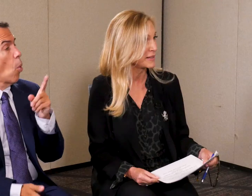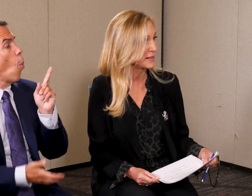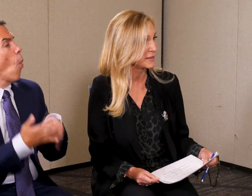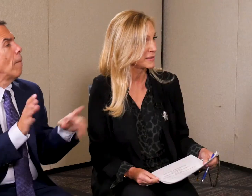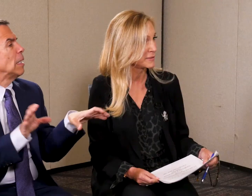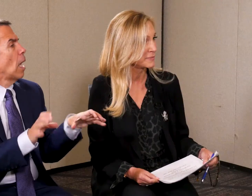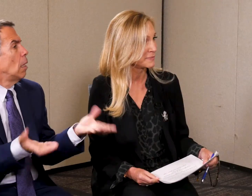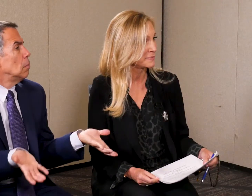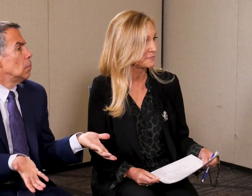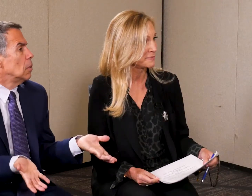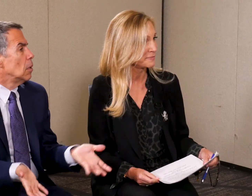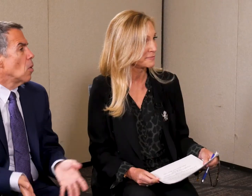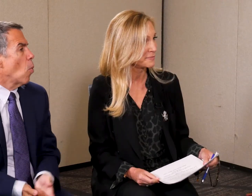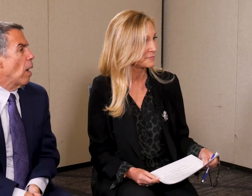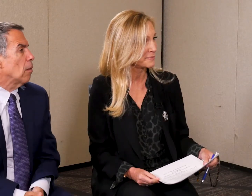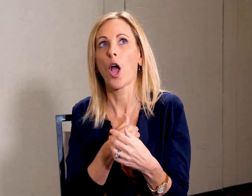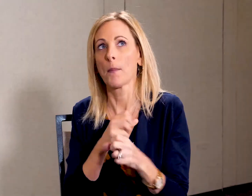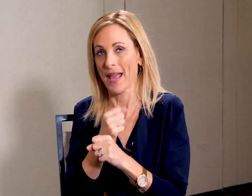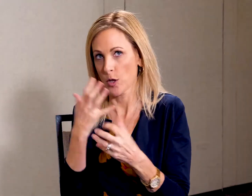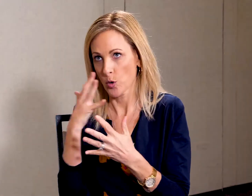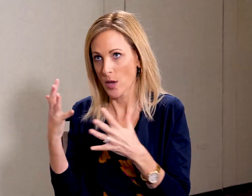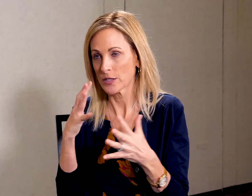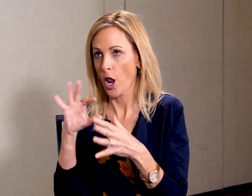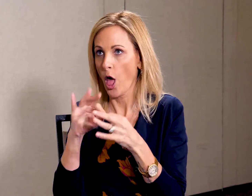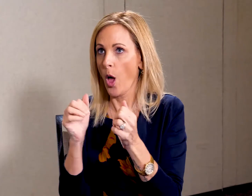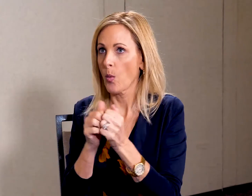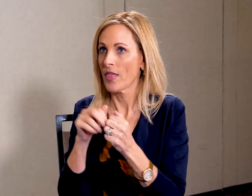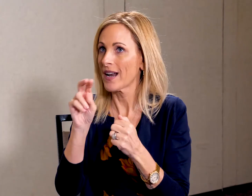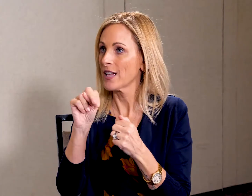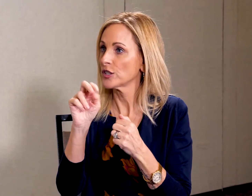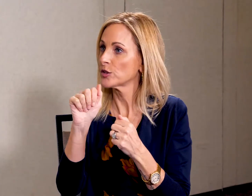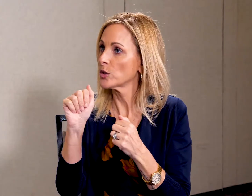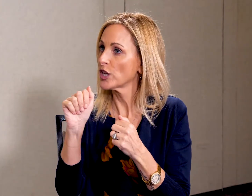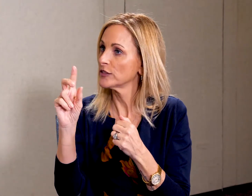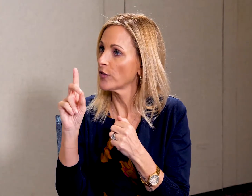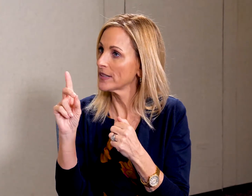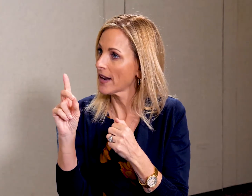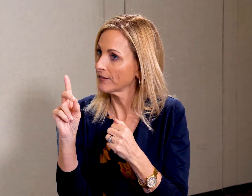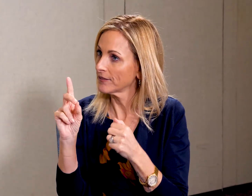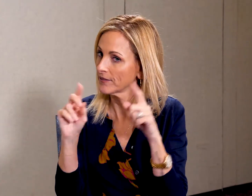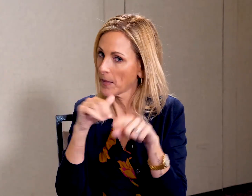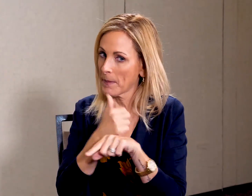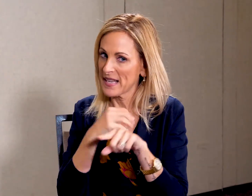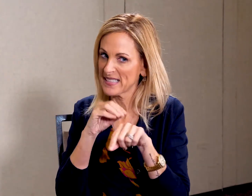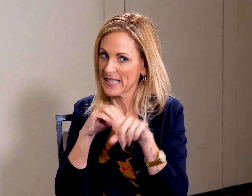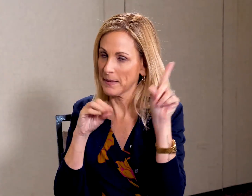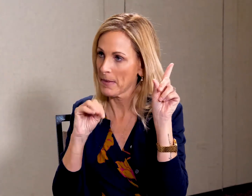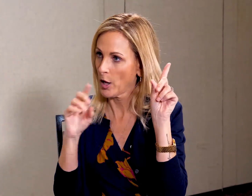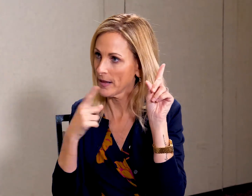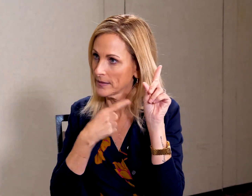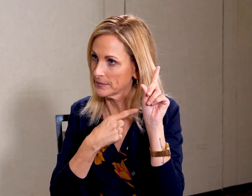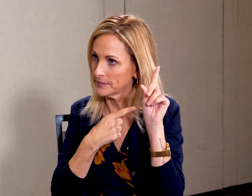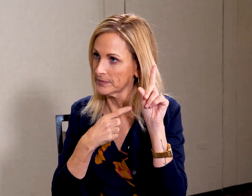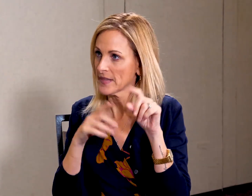done? Well, we're making noise. We're working with the National Association for the Deaf in